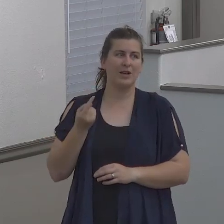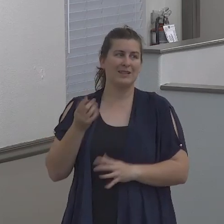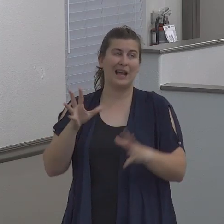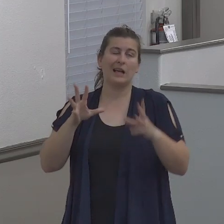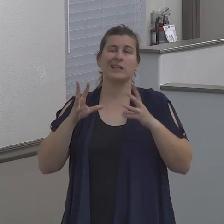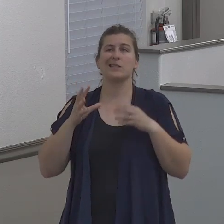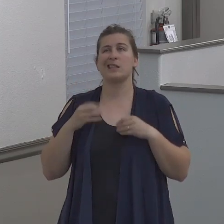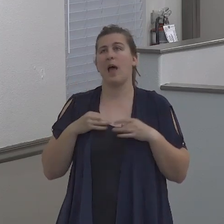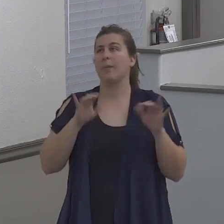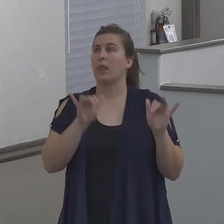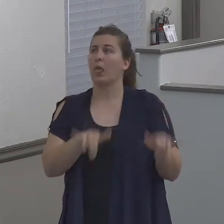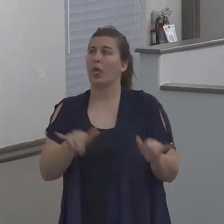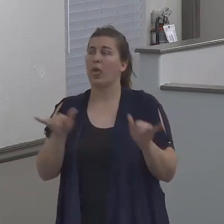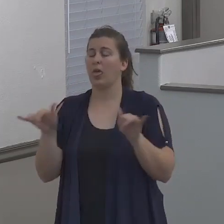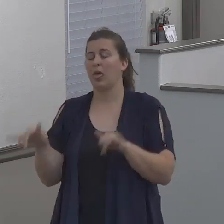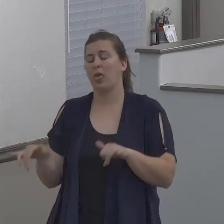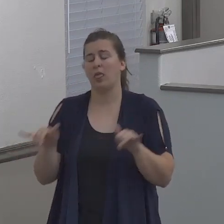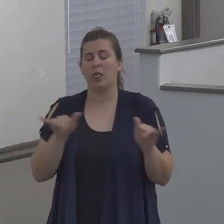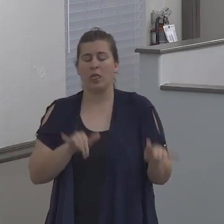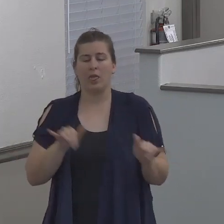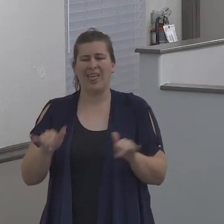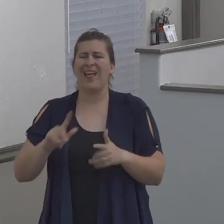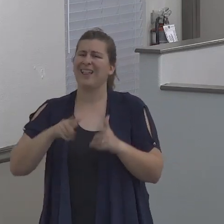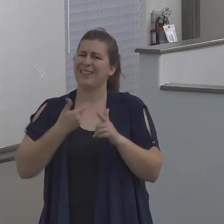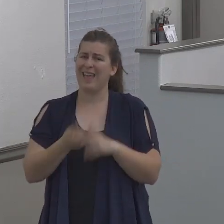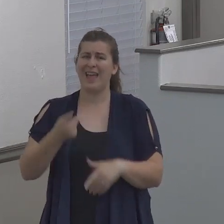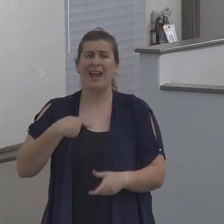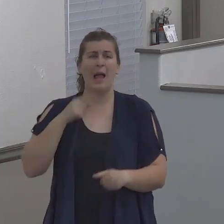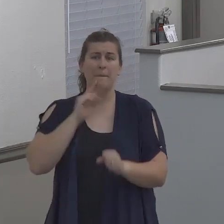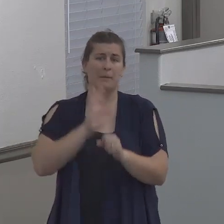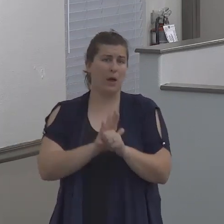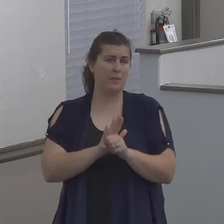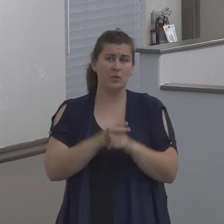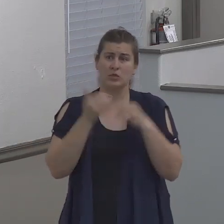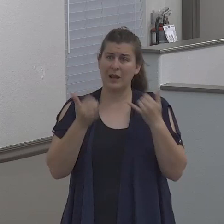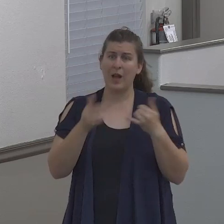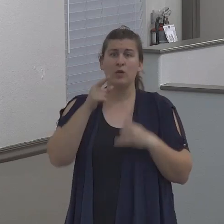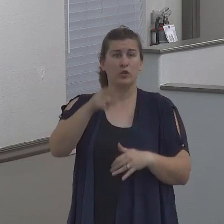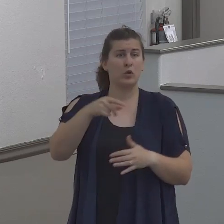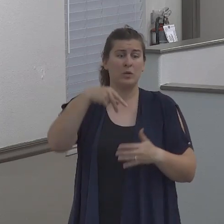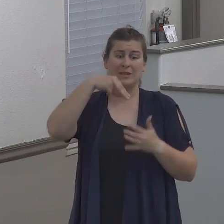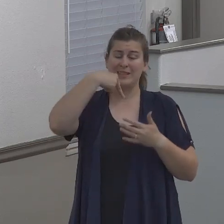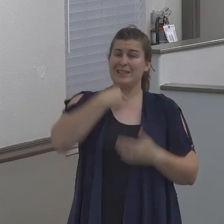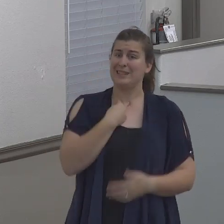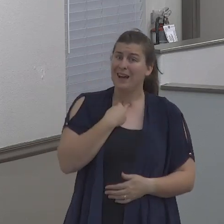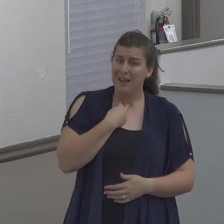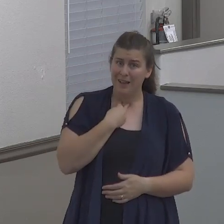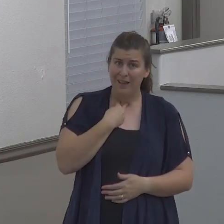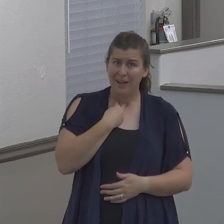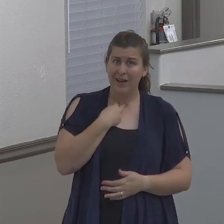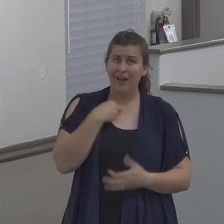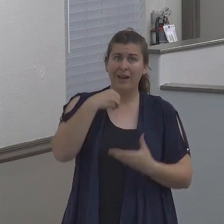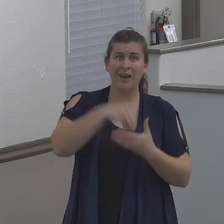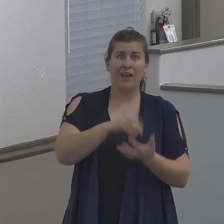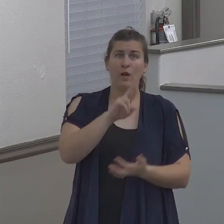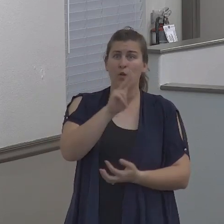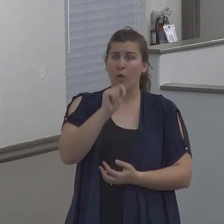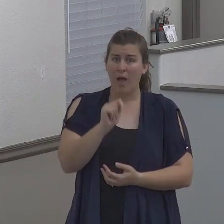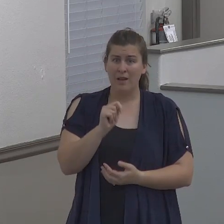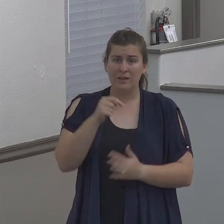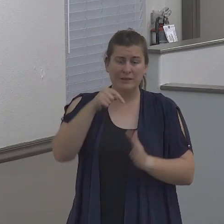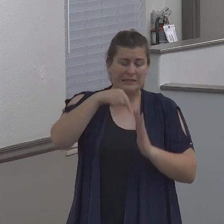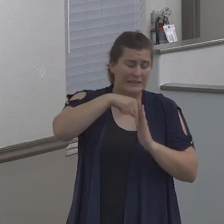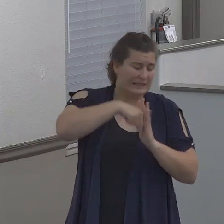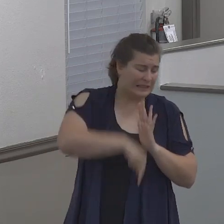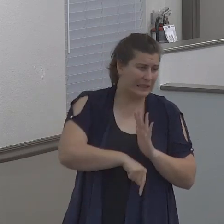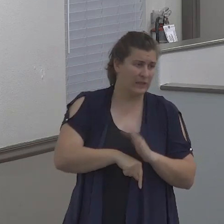If we've settled for the mediocre, then I promise you right now, you're in a rut so